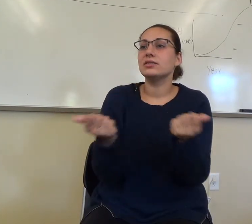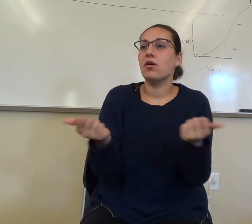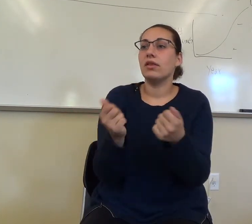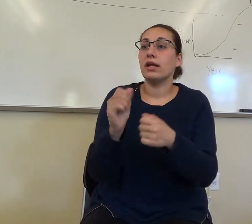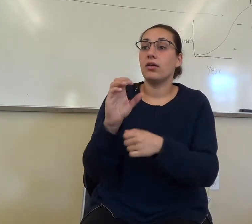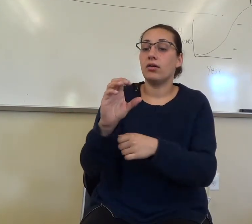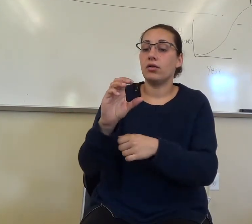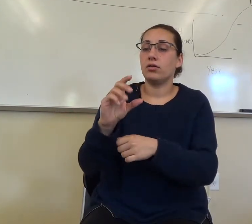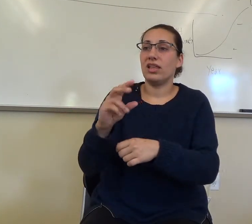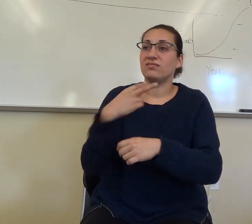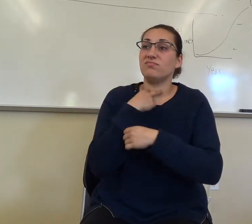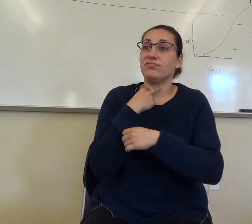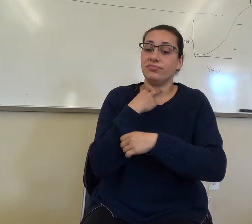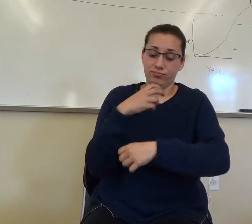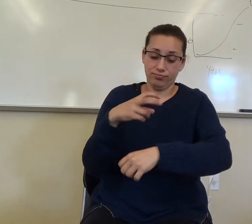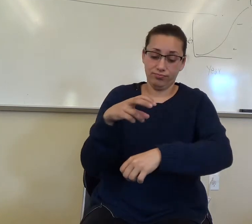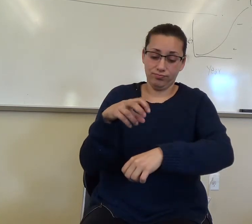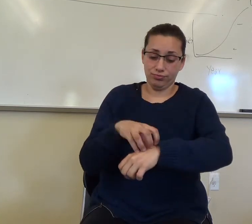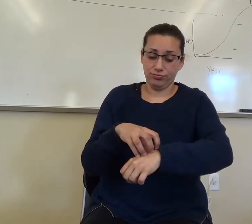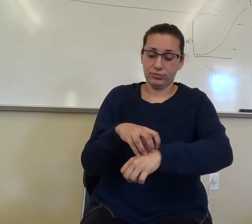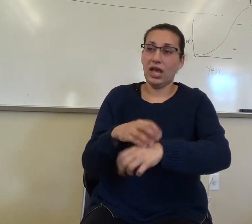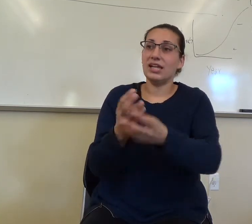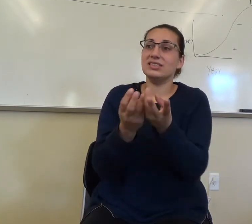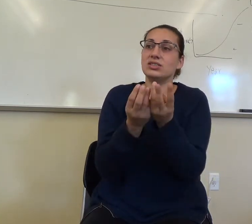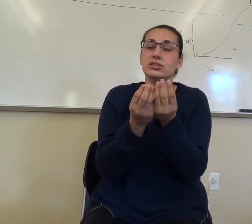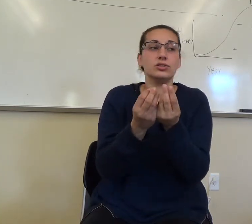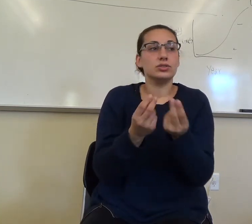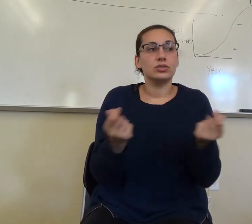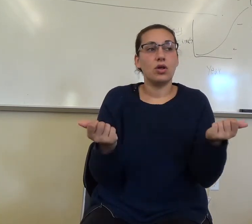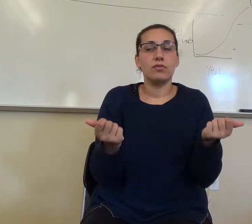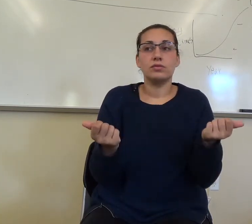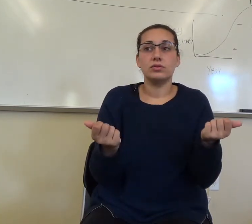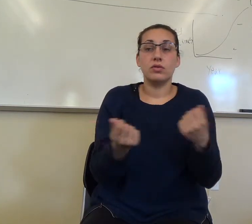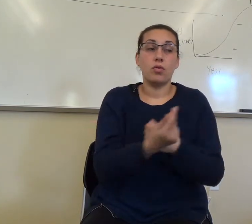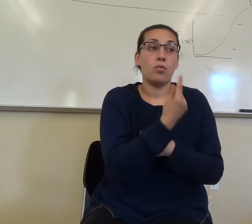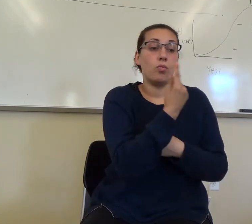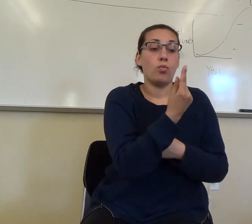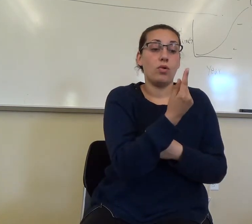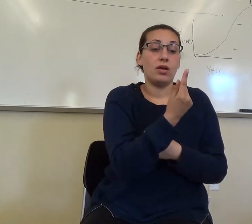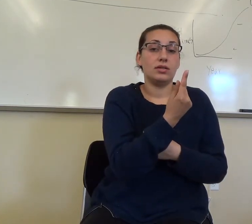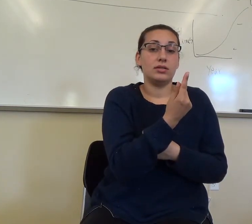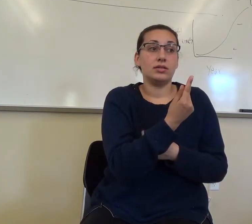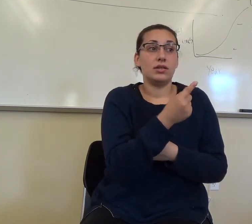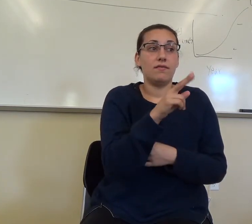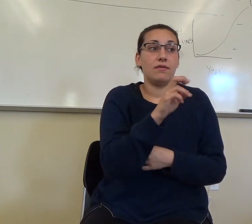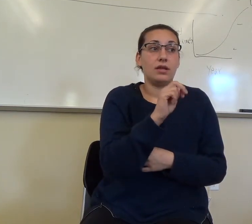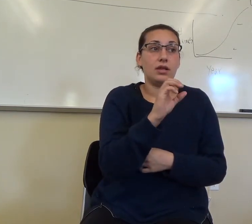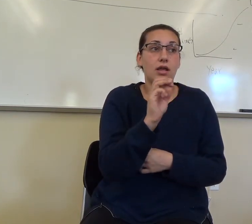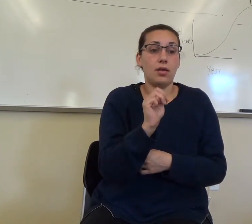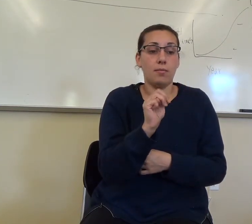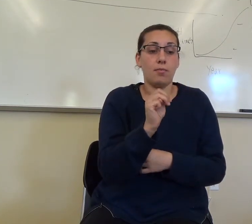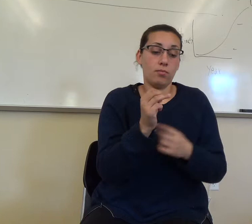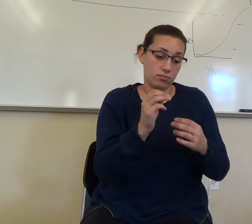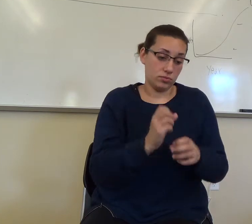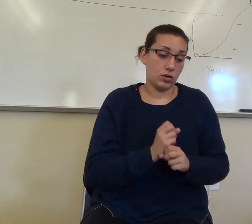So one of the snake venoms causes it to clot and the other one causes it to dissolve, okay?